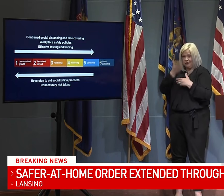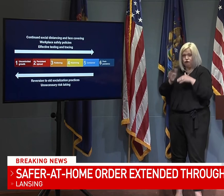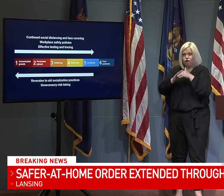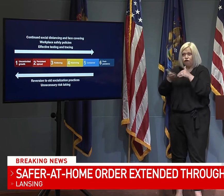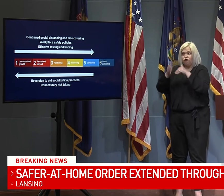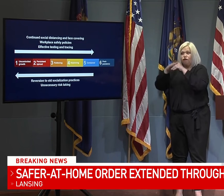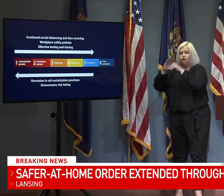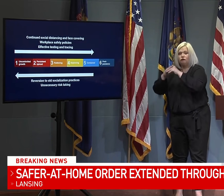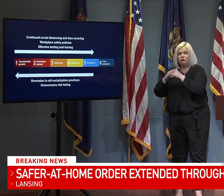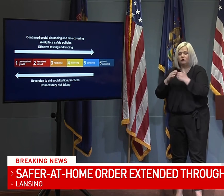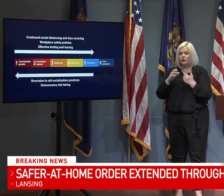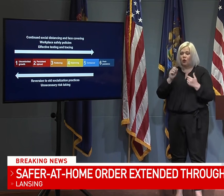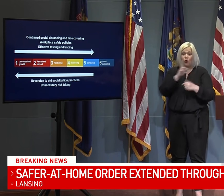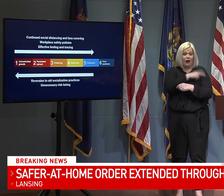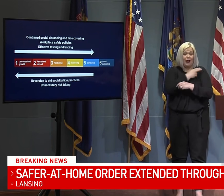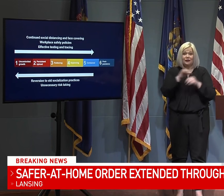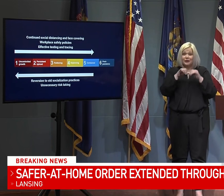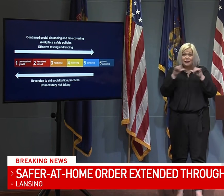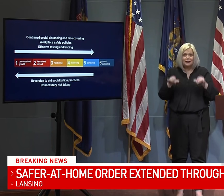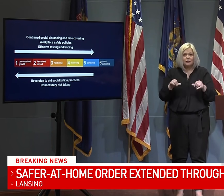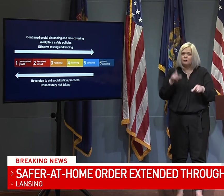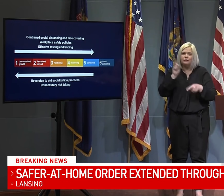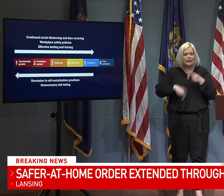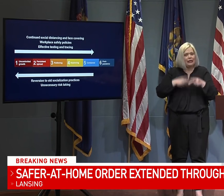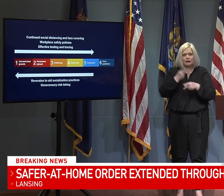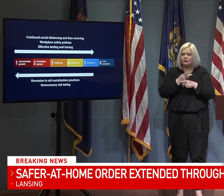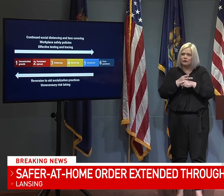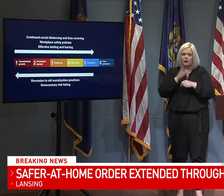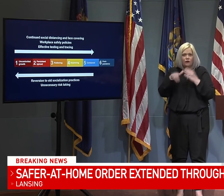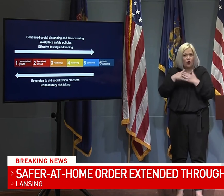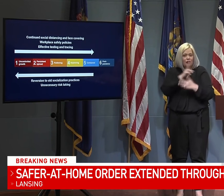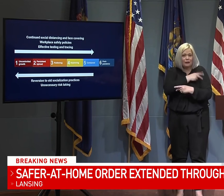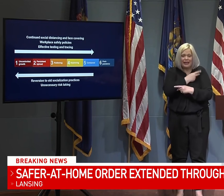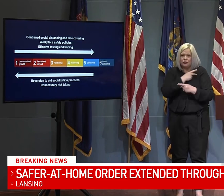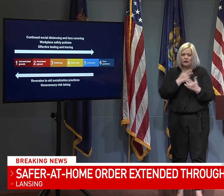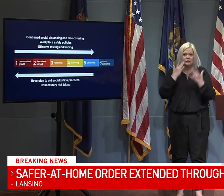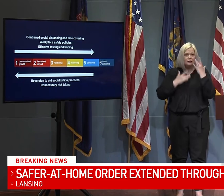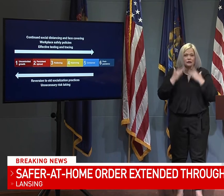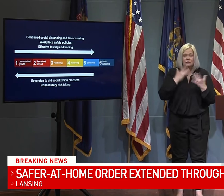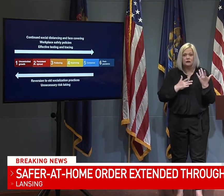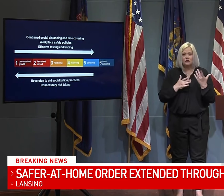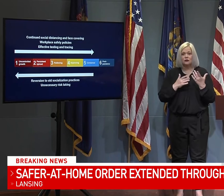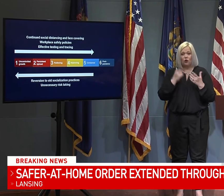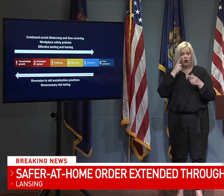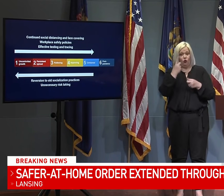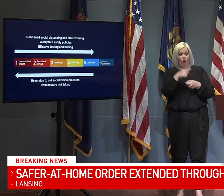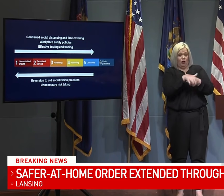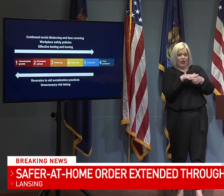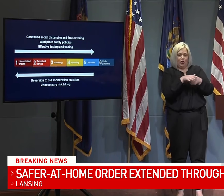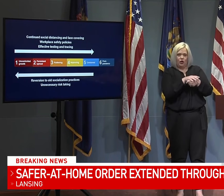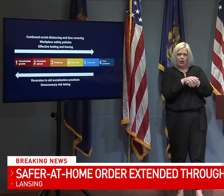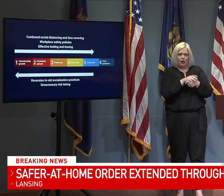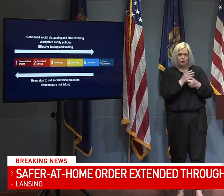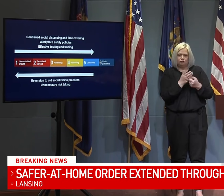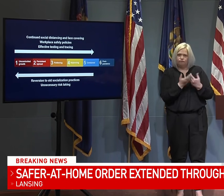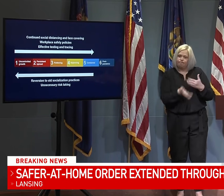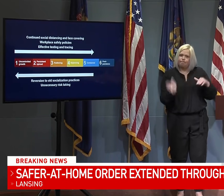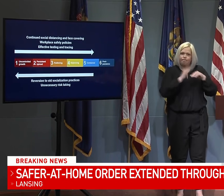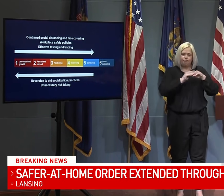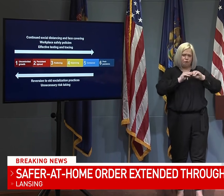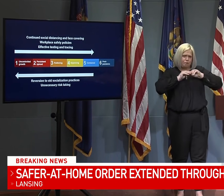hospital capacity threatening surge capabilities, significant outbreak in the region that threatens the health of the